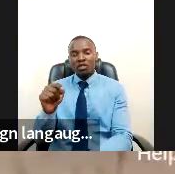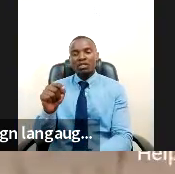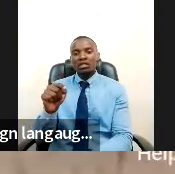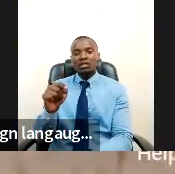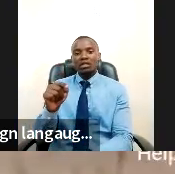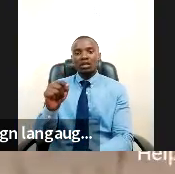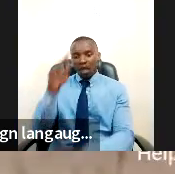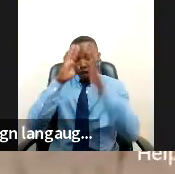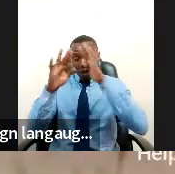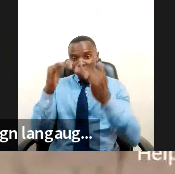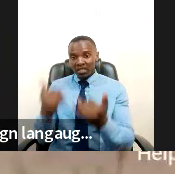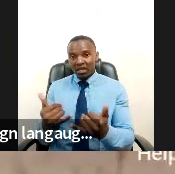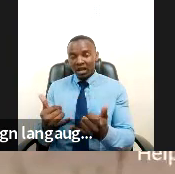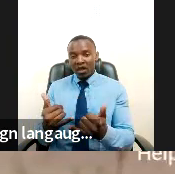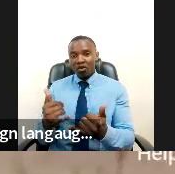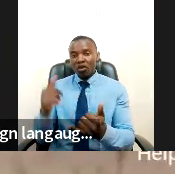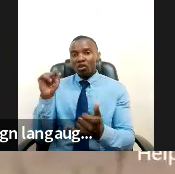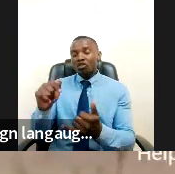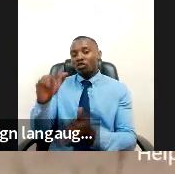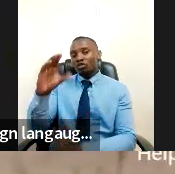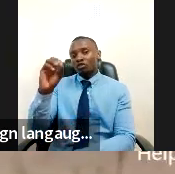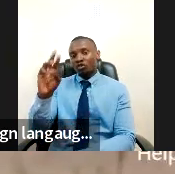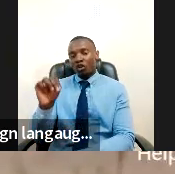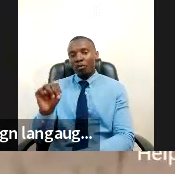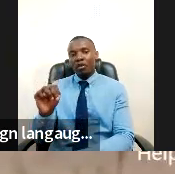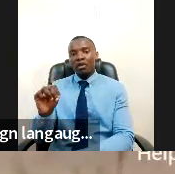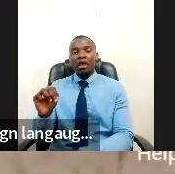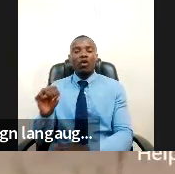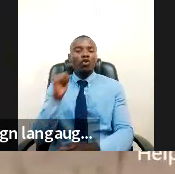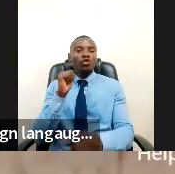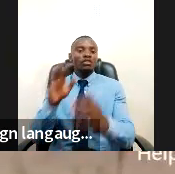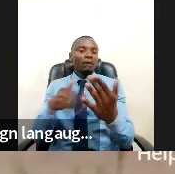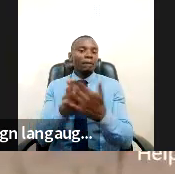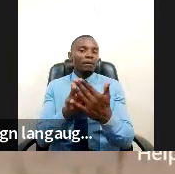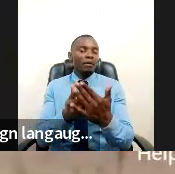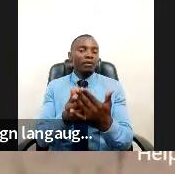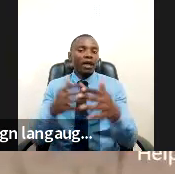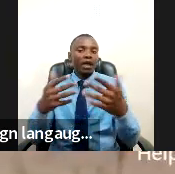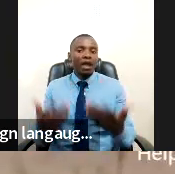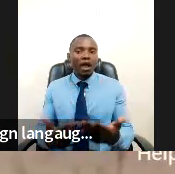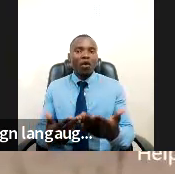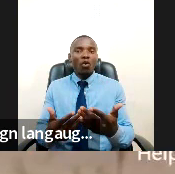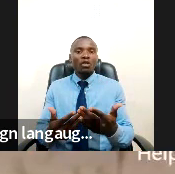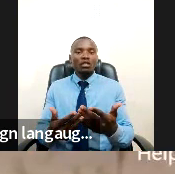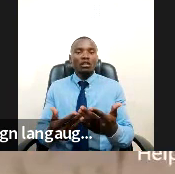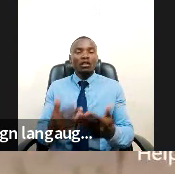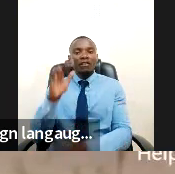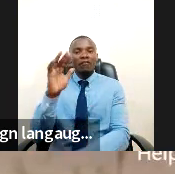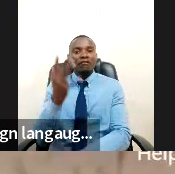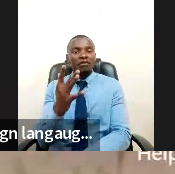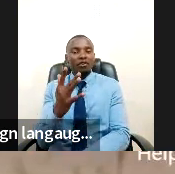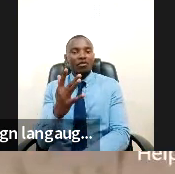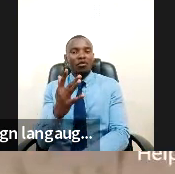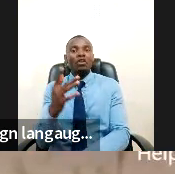www.atinnovatenow.com/apply. We encourage you to submit your application by the 5th of January. We look forward